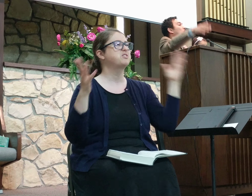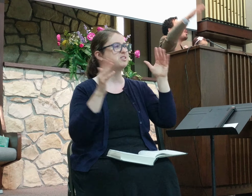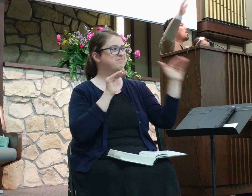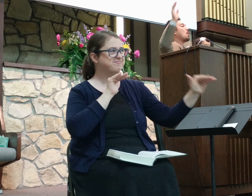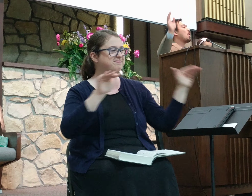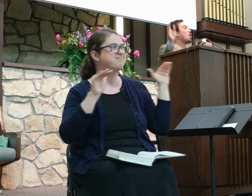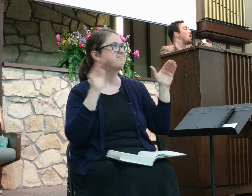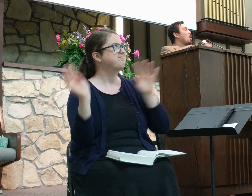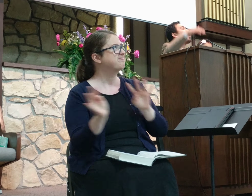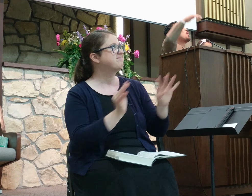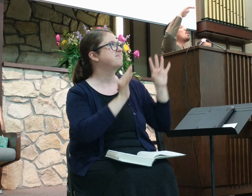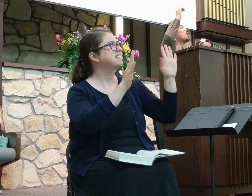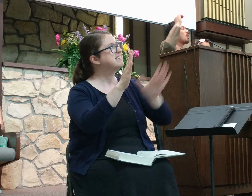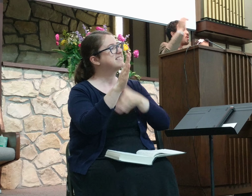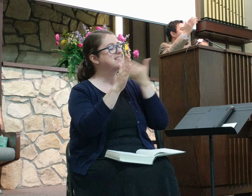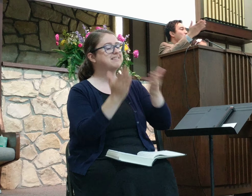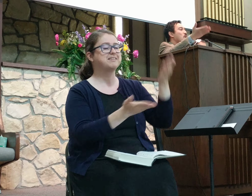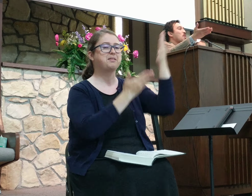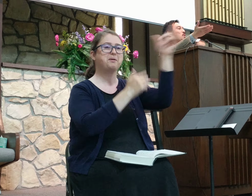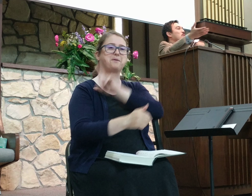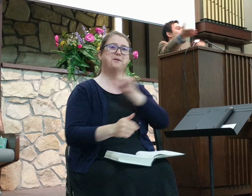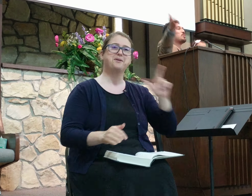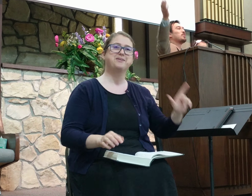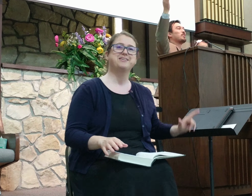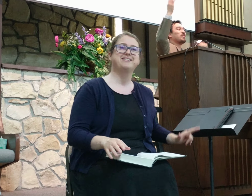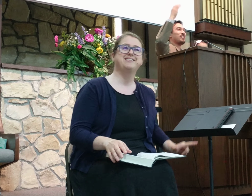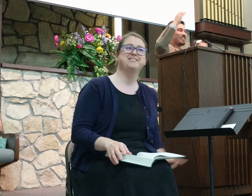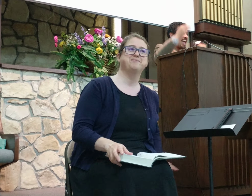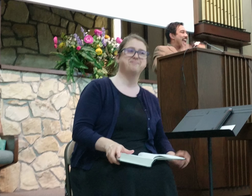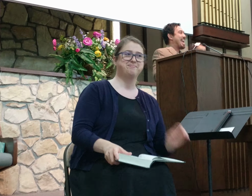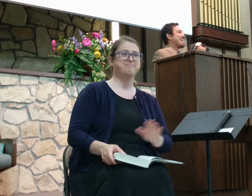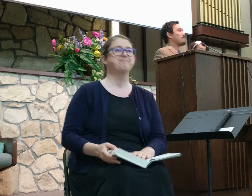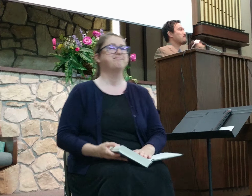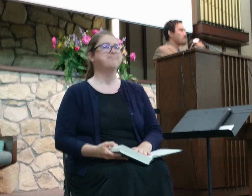the Lord. Amen.